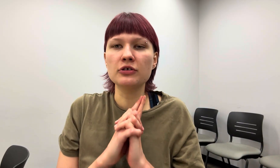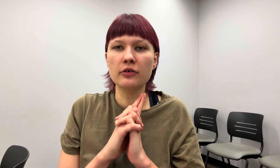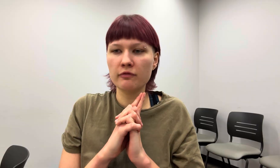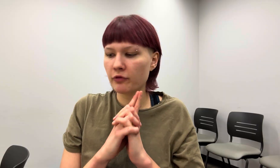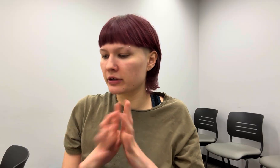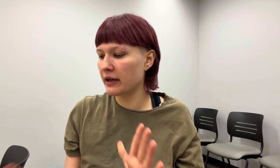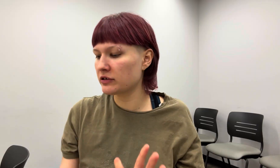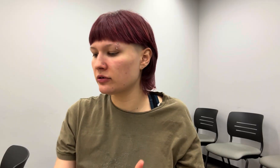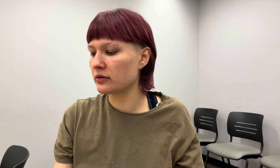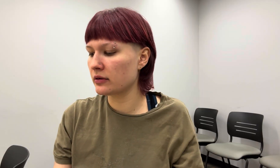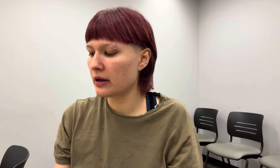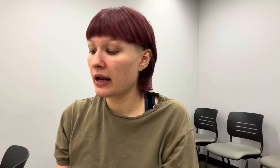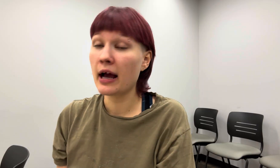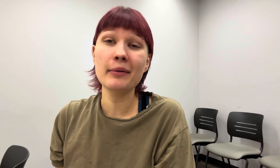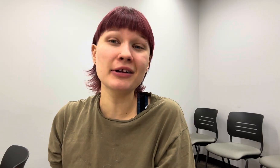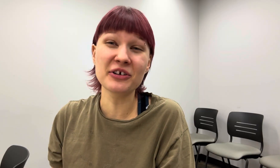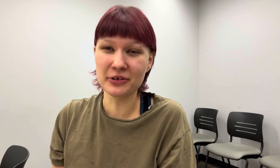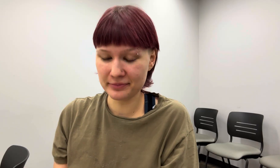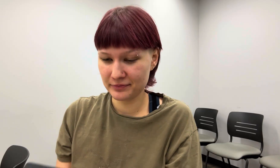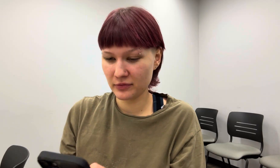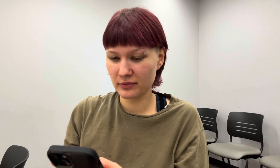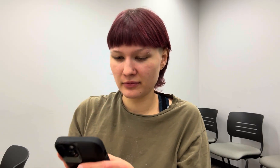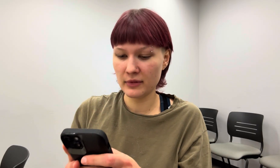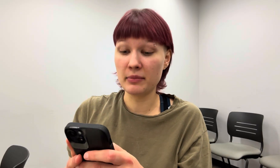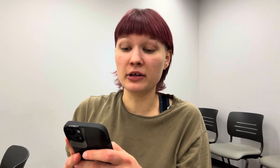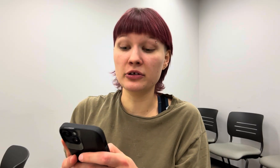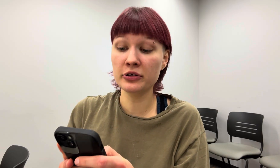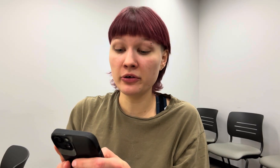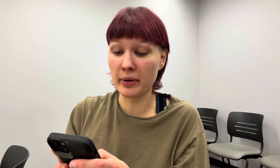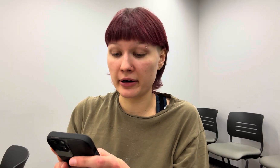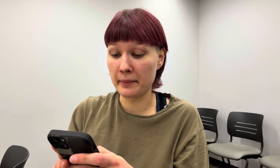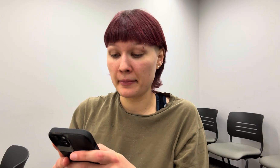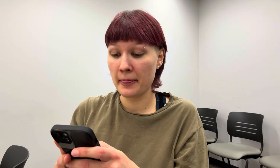beneficial for the deaf student. I made a little note about it.